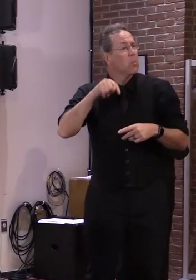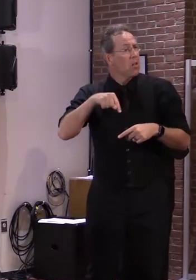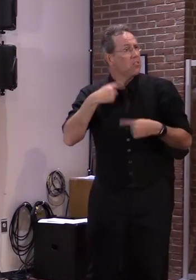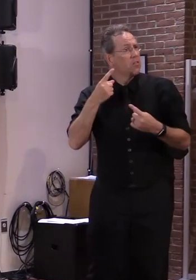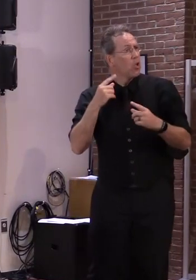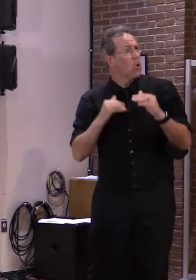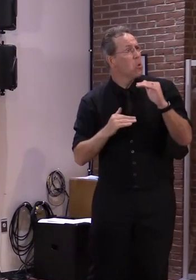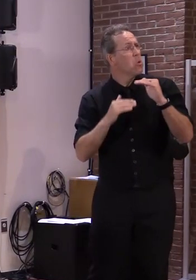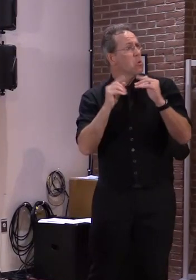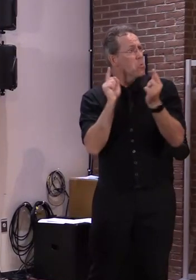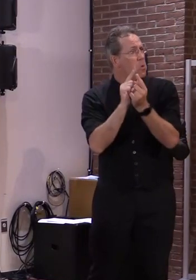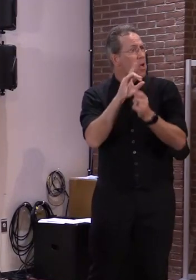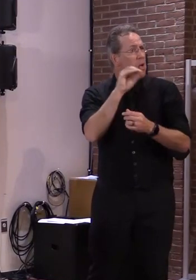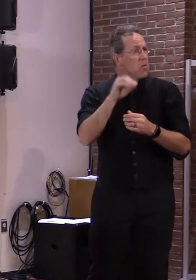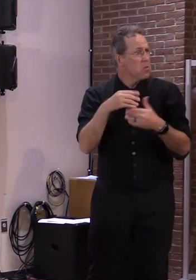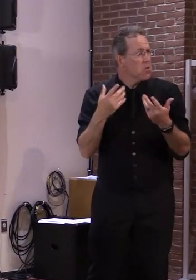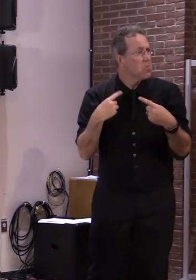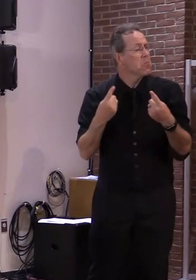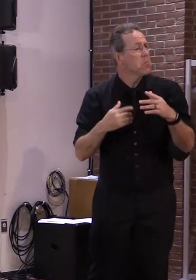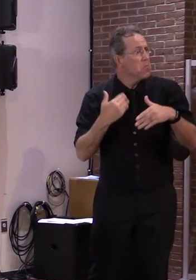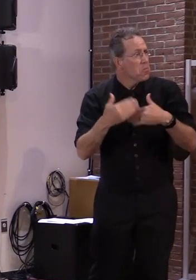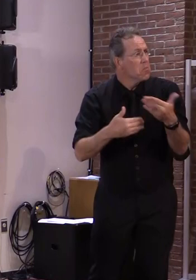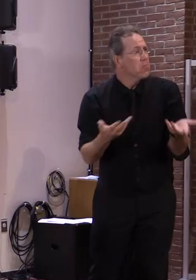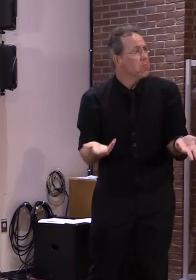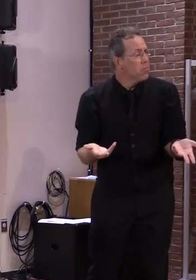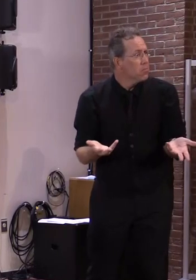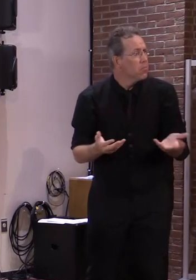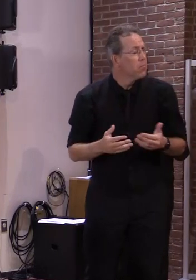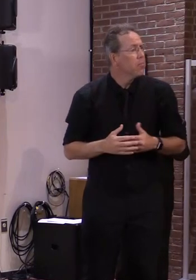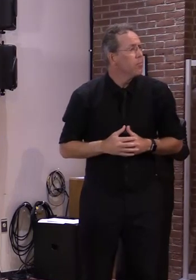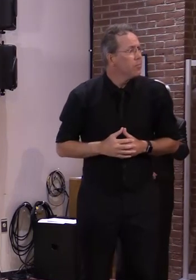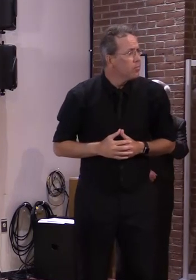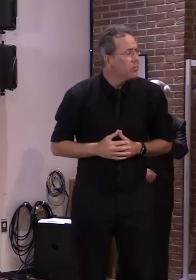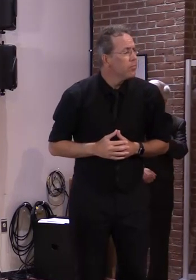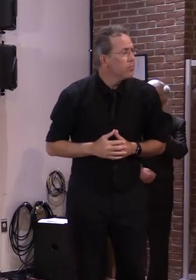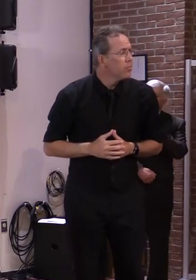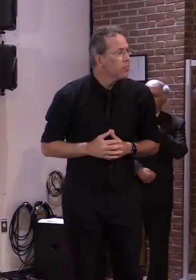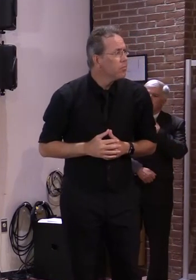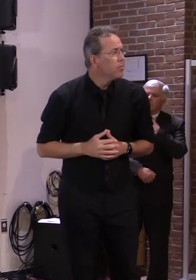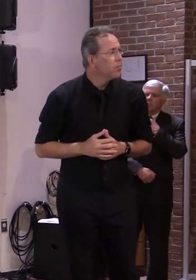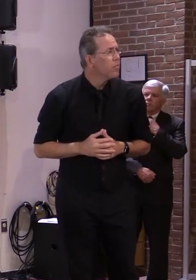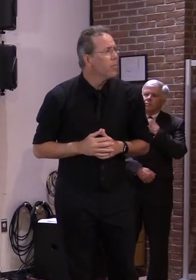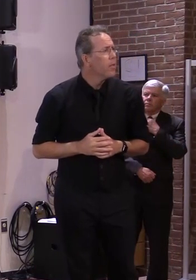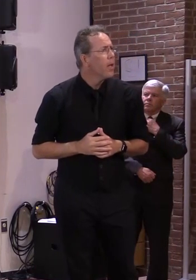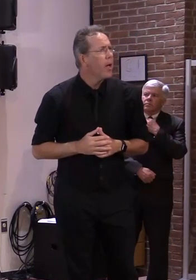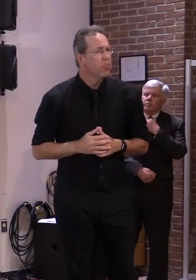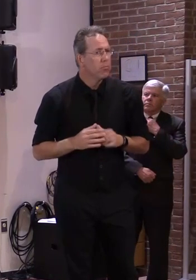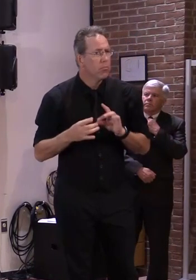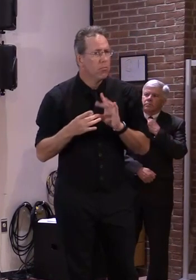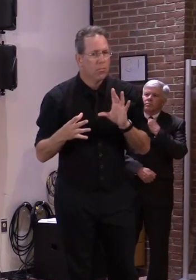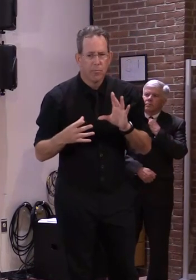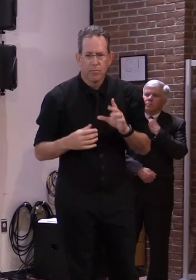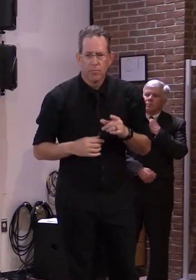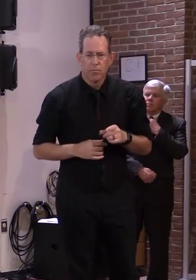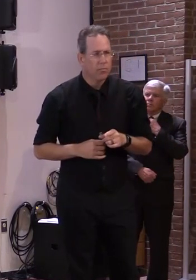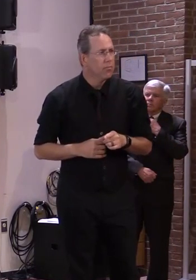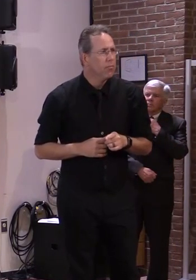involvement of the National Guard, not National Guard, in administering vaccinations, why wouldn't it be